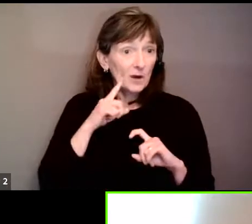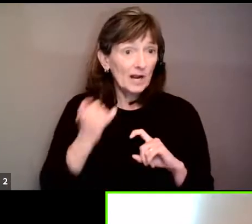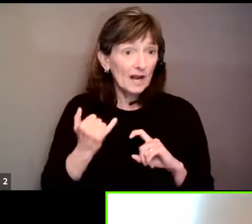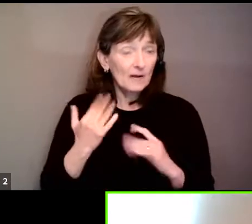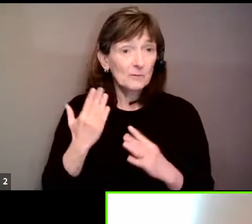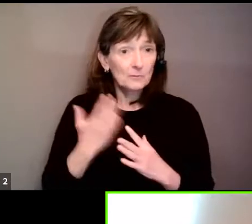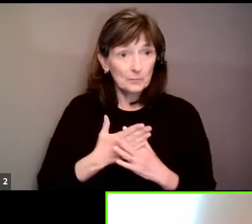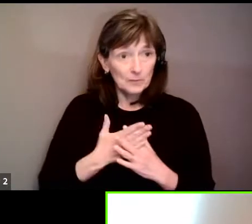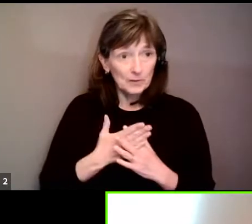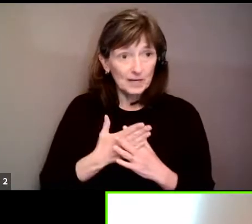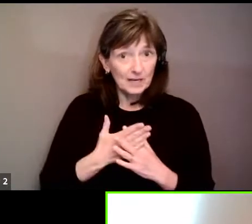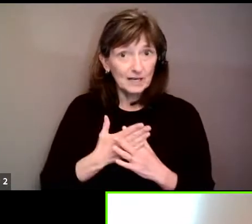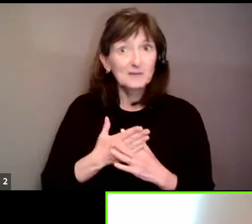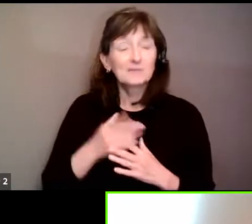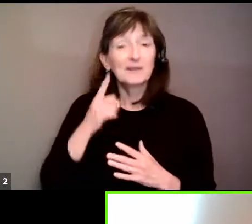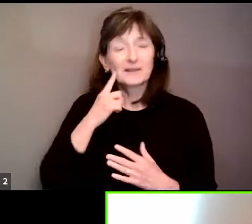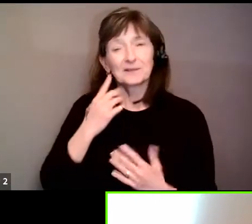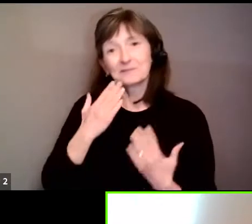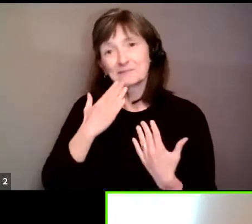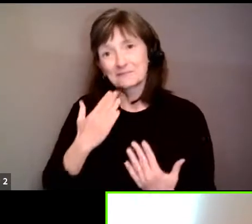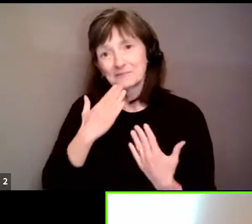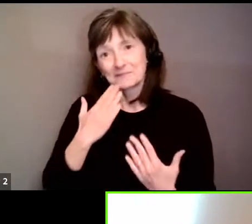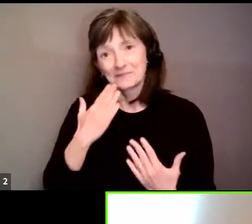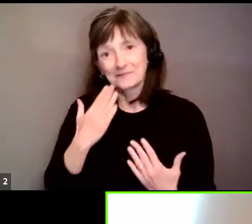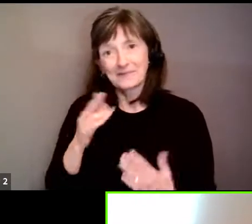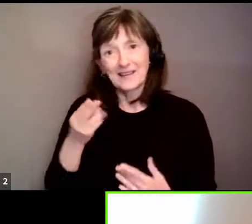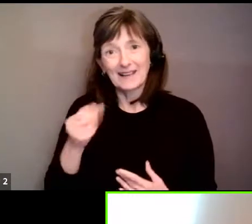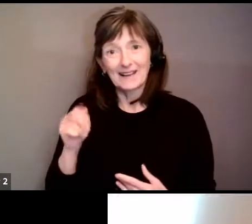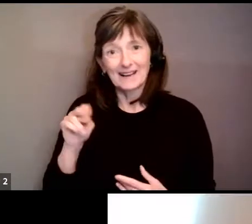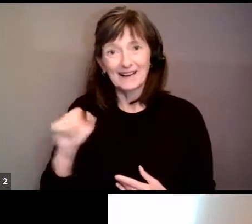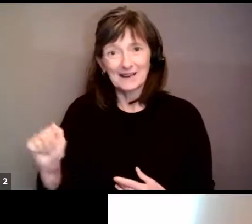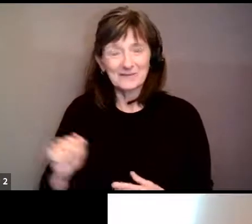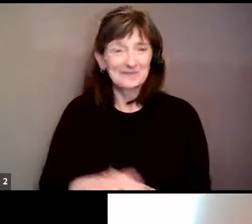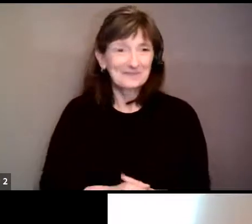now, but yeah. I really appreciate this, Hannah. Thank you so much.